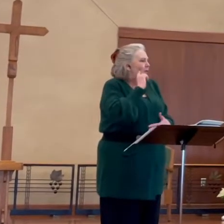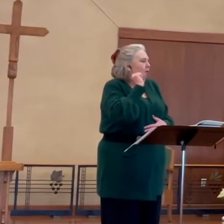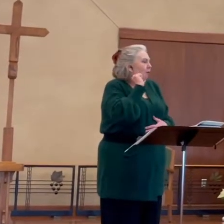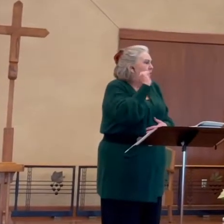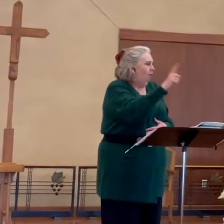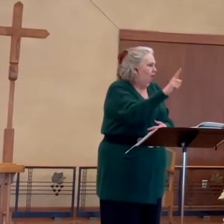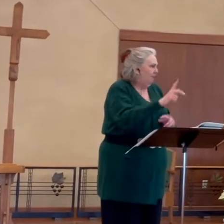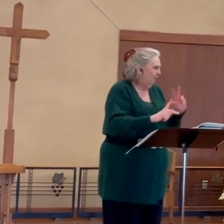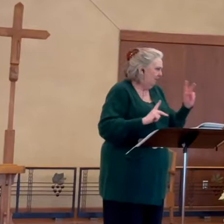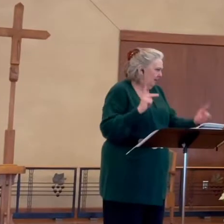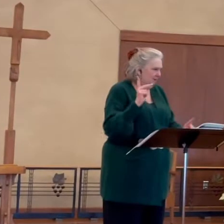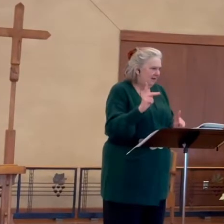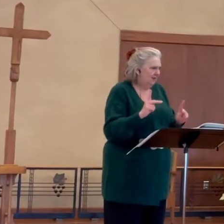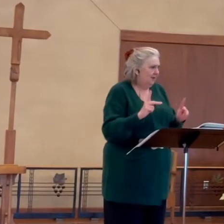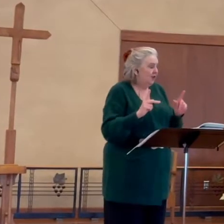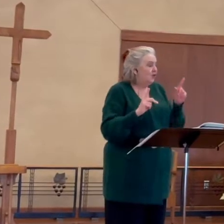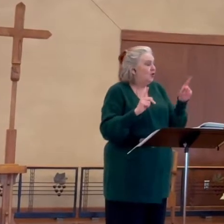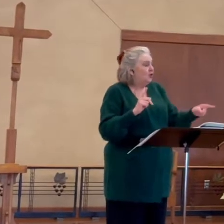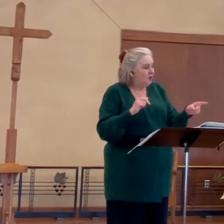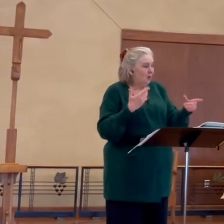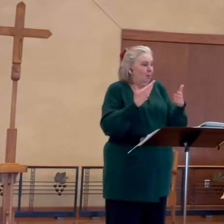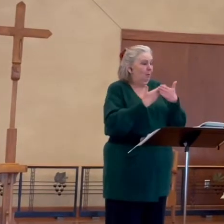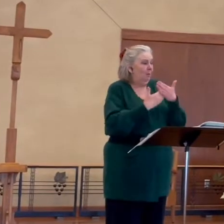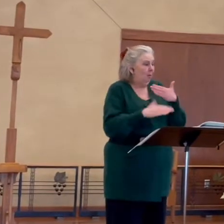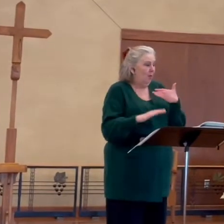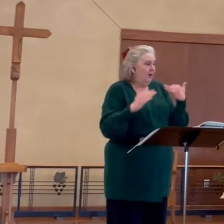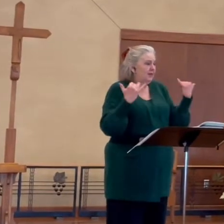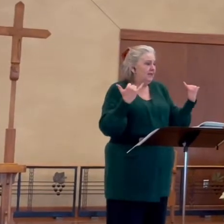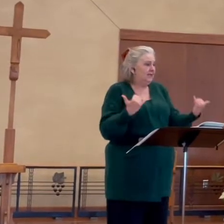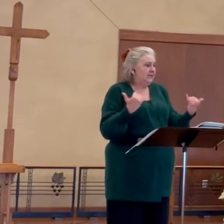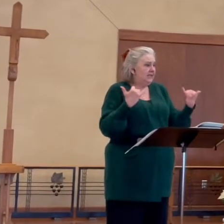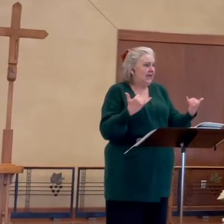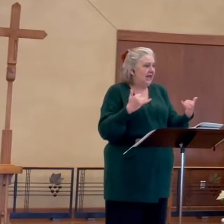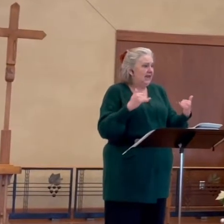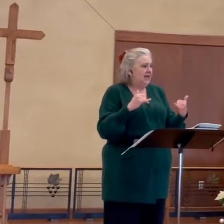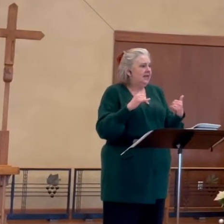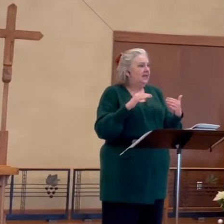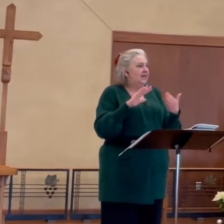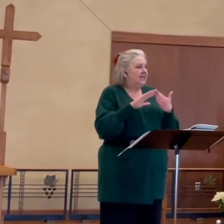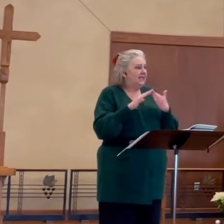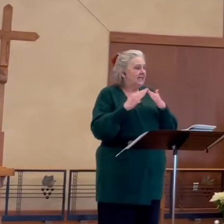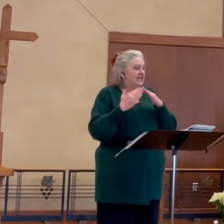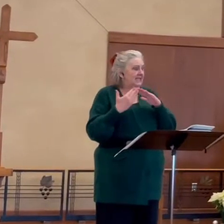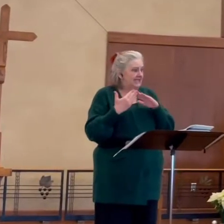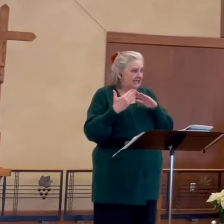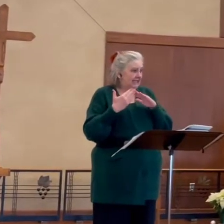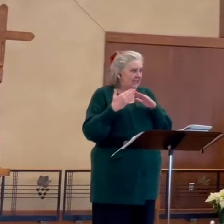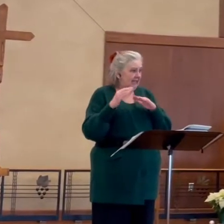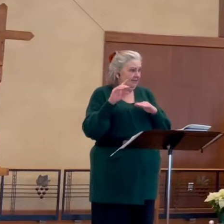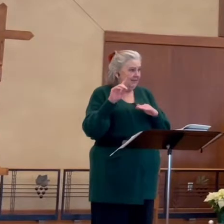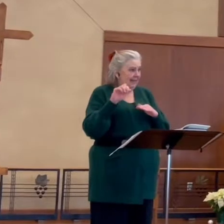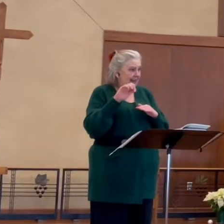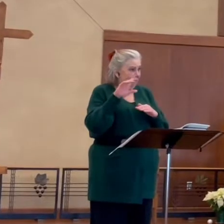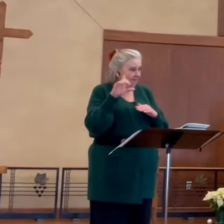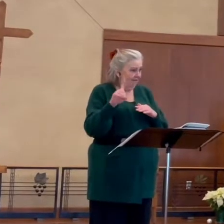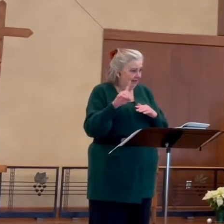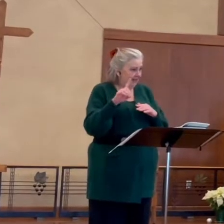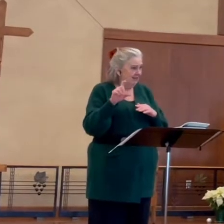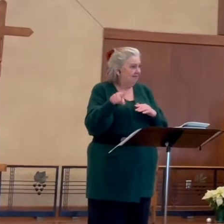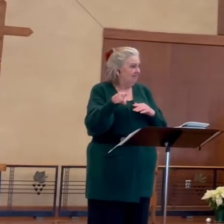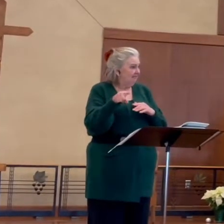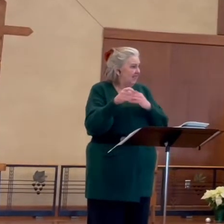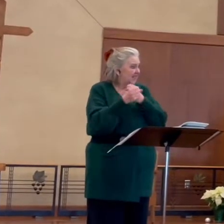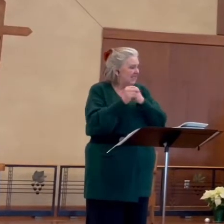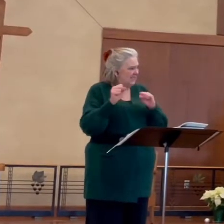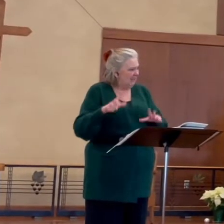people. To you is born this day, in the city of David, a Savior, who is the Messiah,